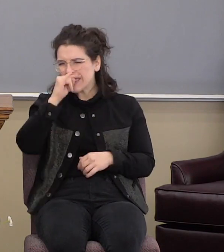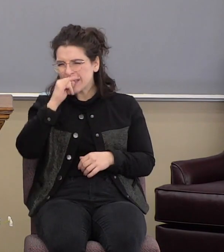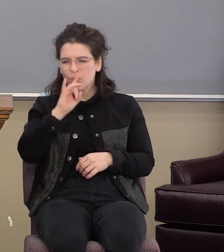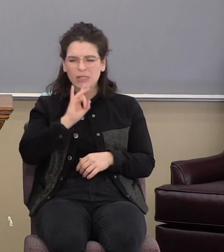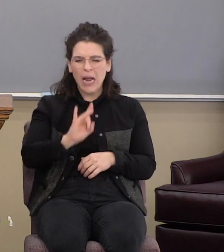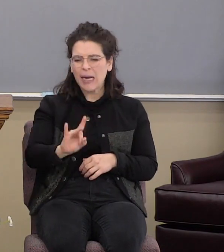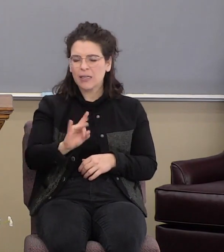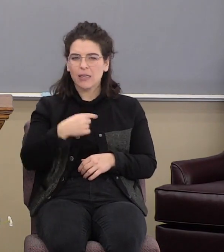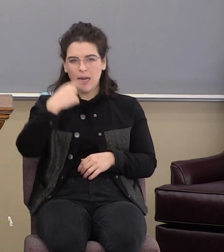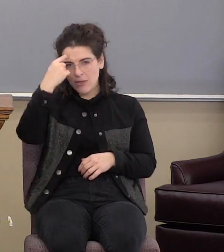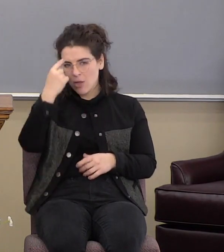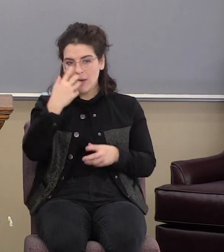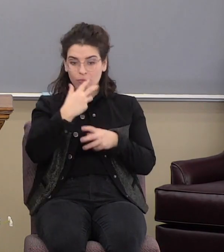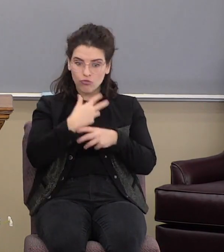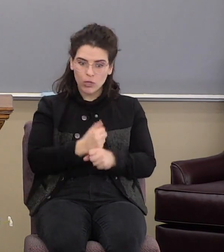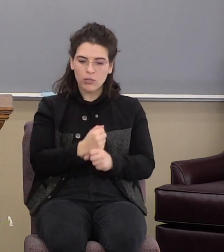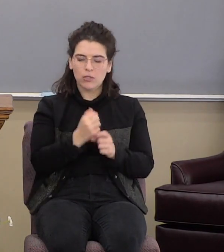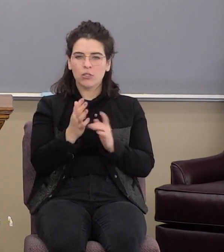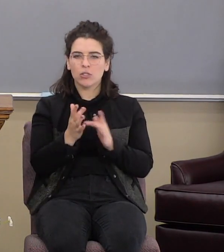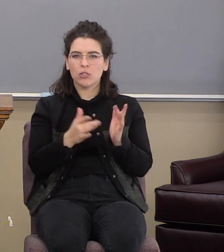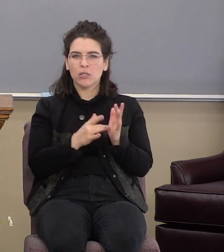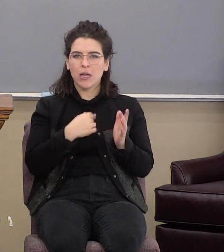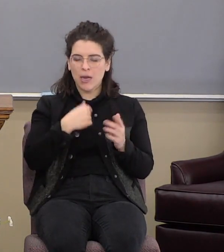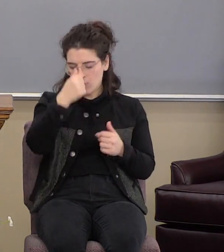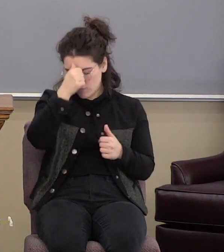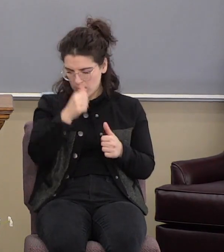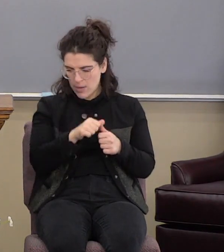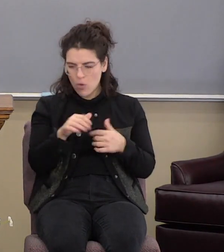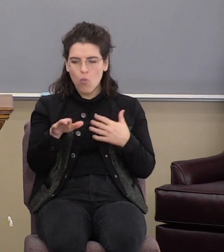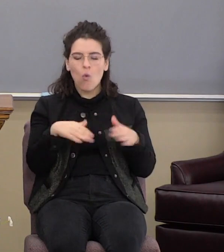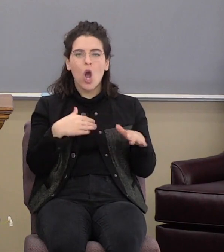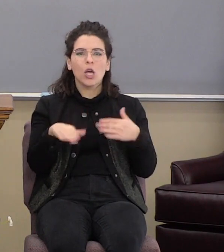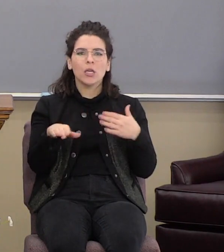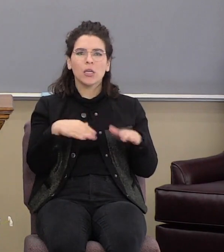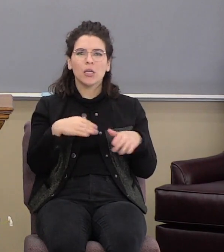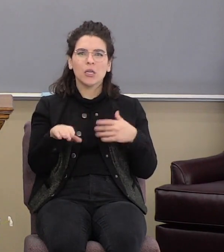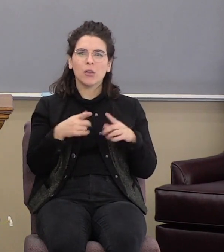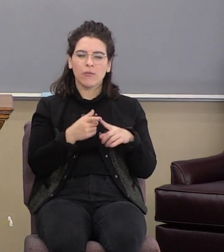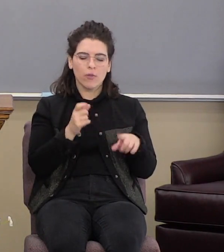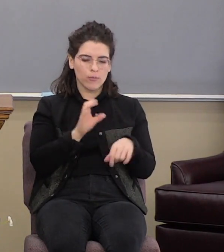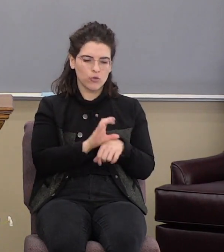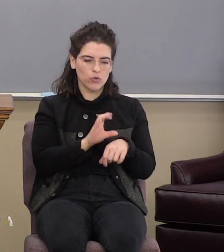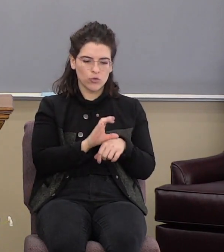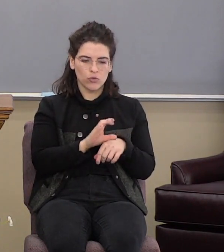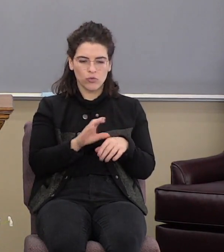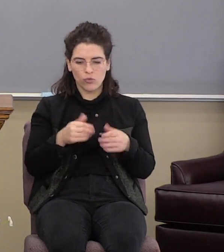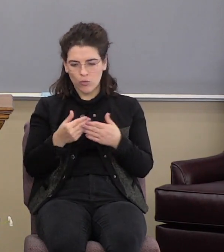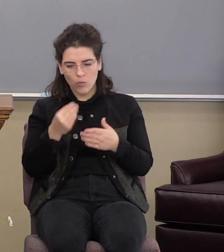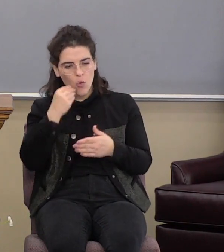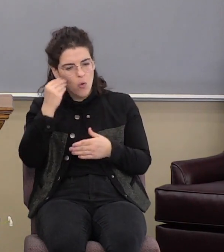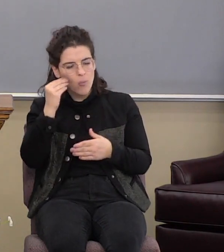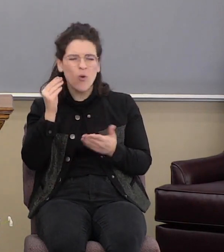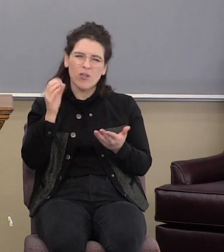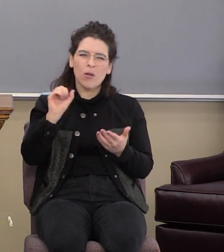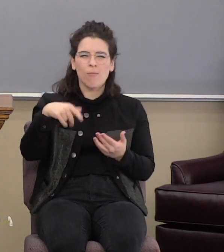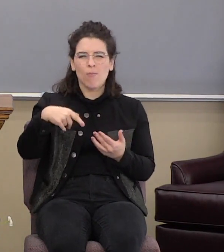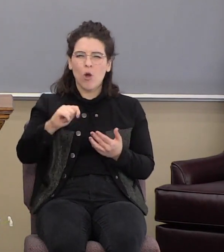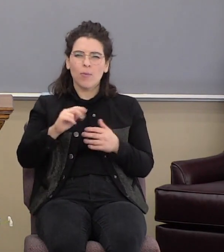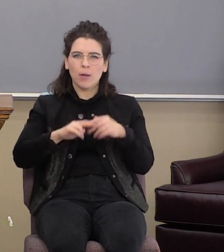thought, you know, I trusted Jesus. I remember walking from church home, well, to the apartment building. And